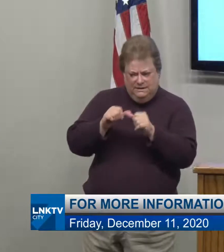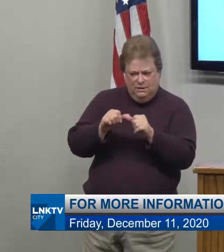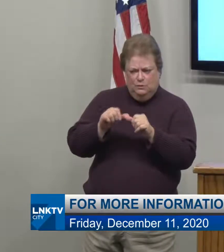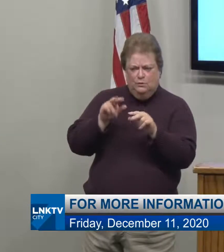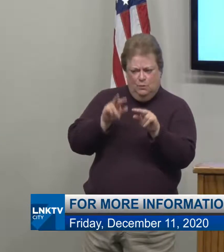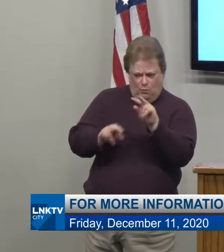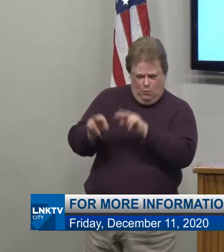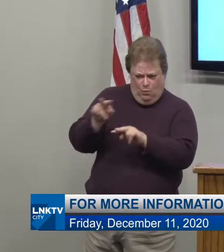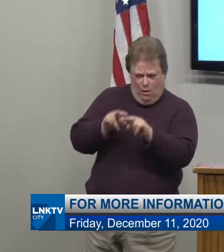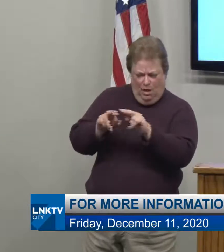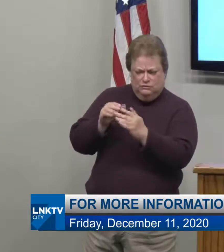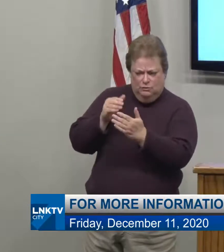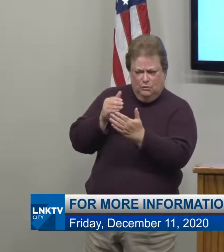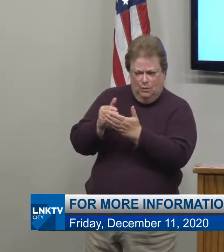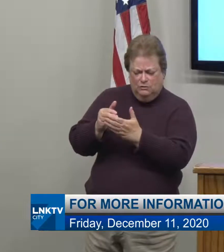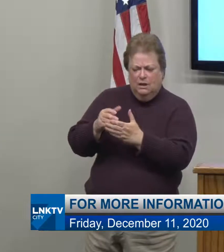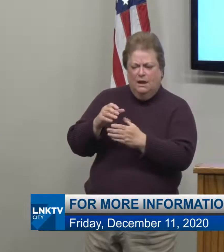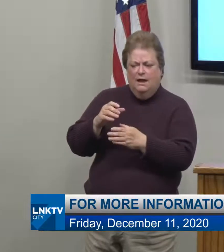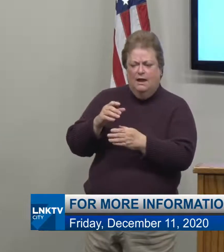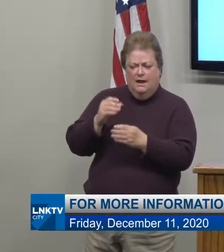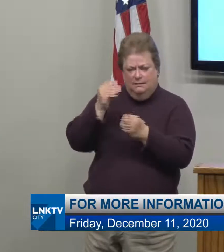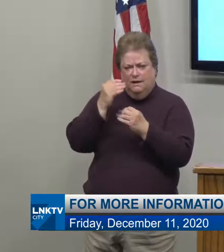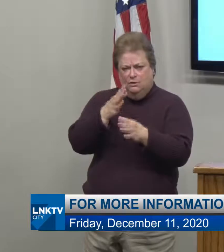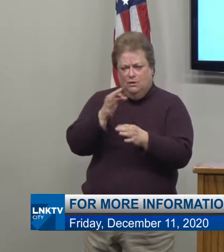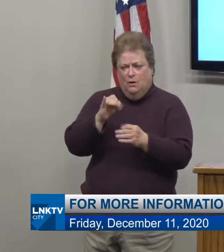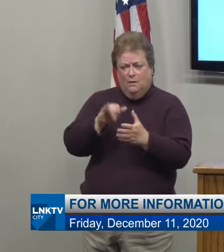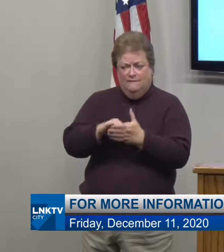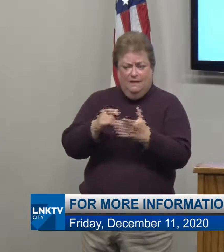and we'll let you know if that changes.